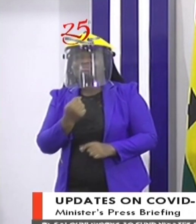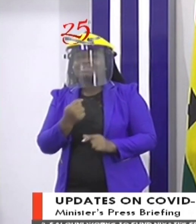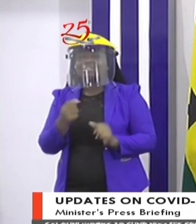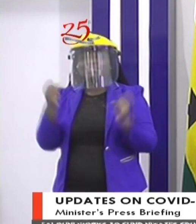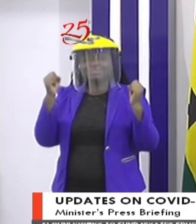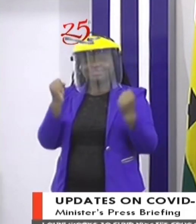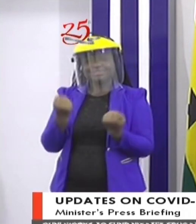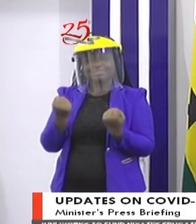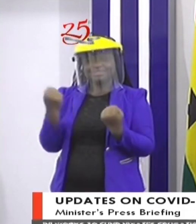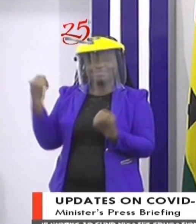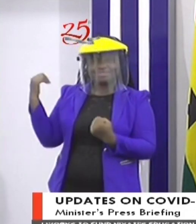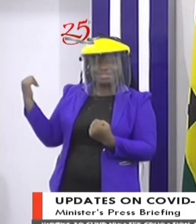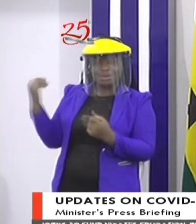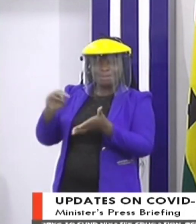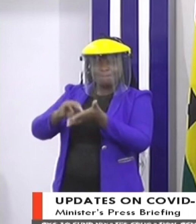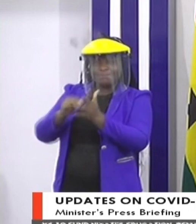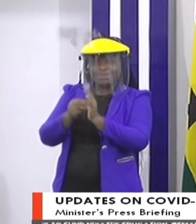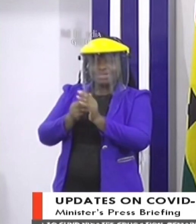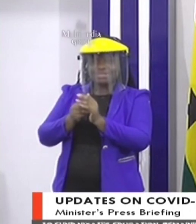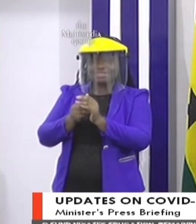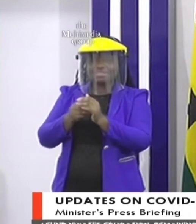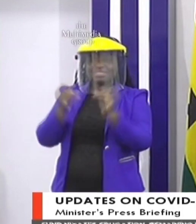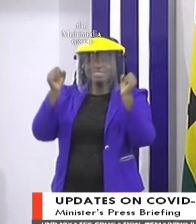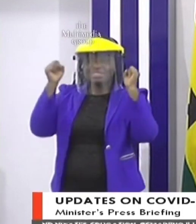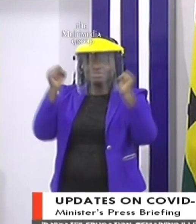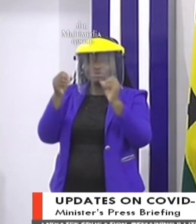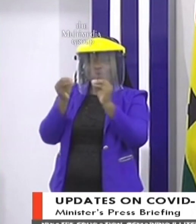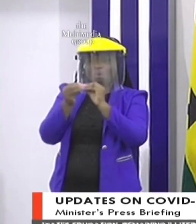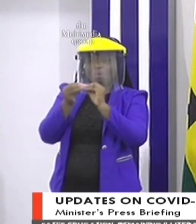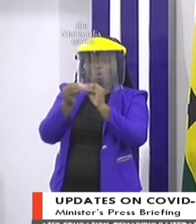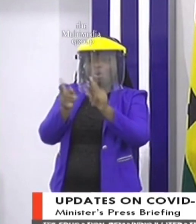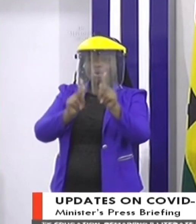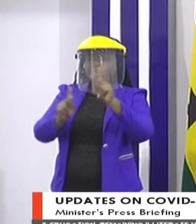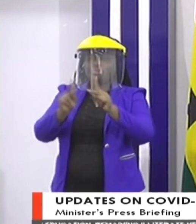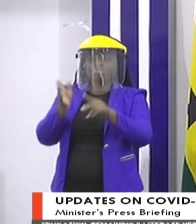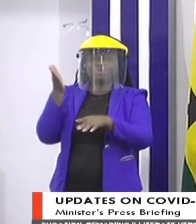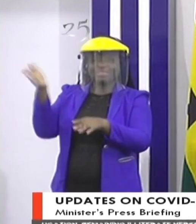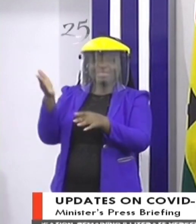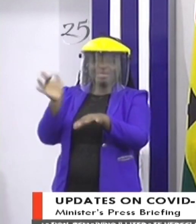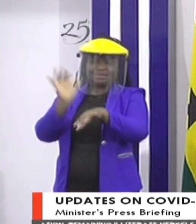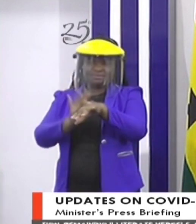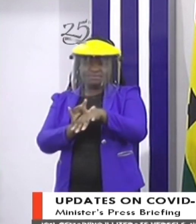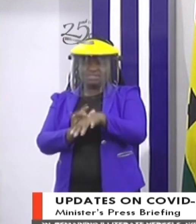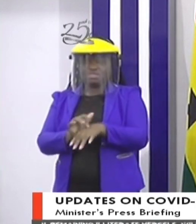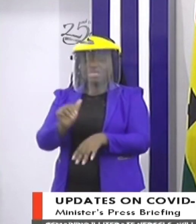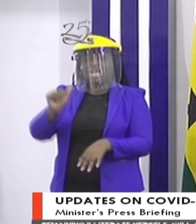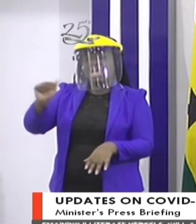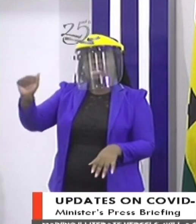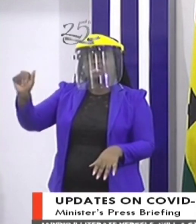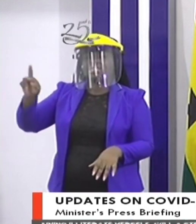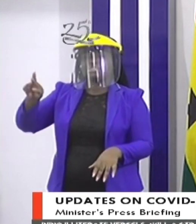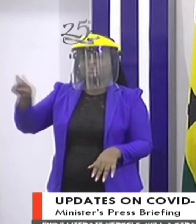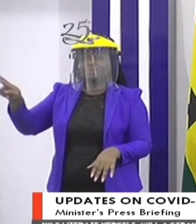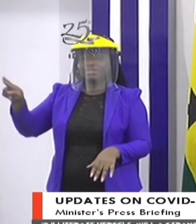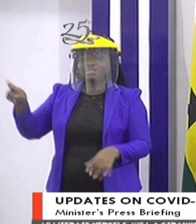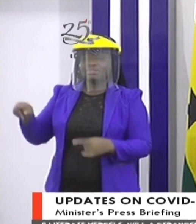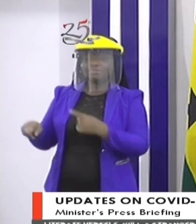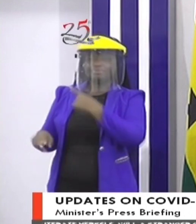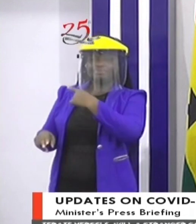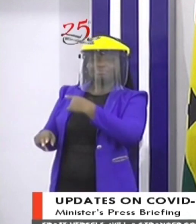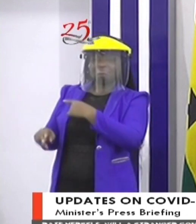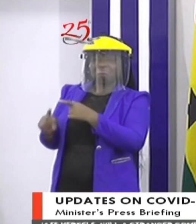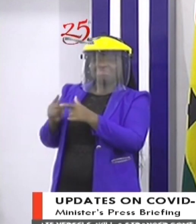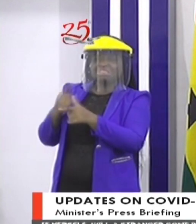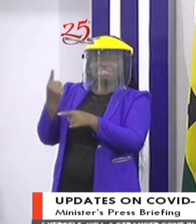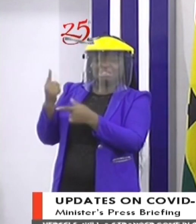red, brick red, and then as per the legend below. And then the Ashanti region is